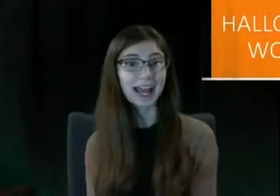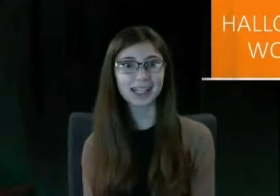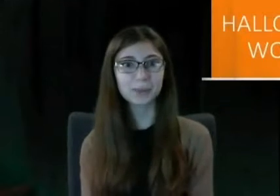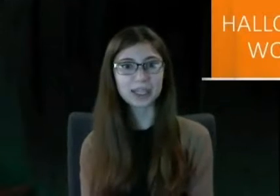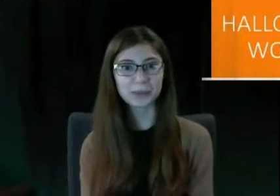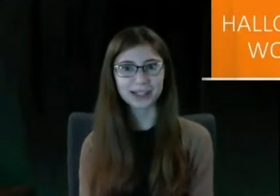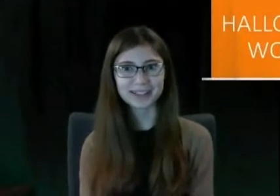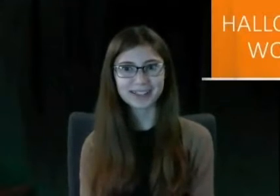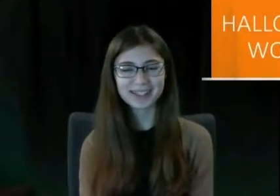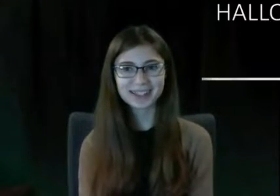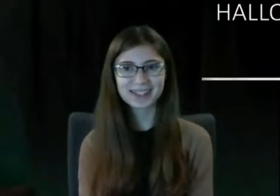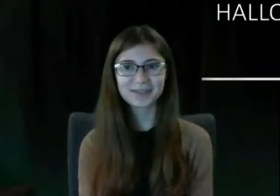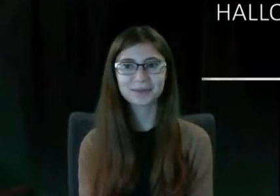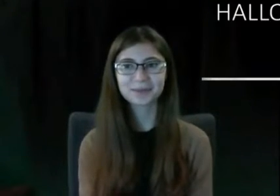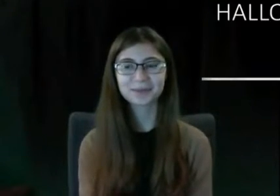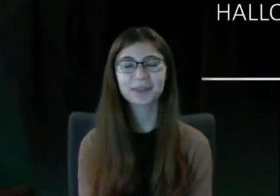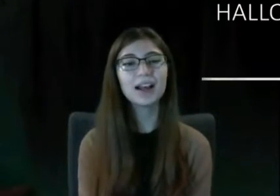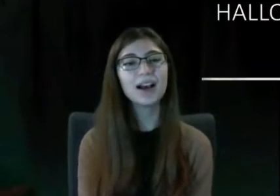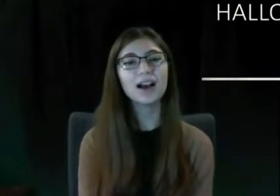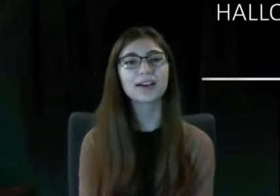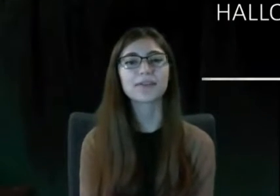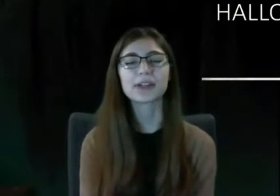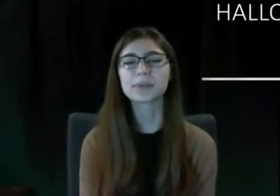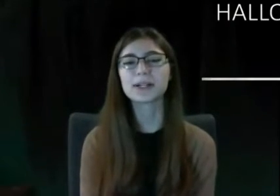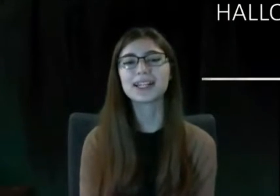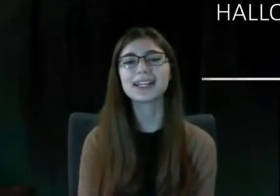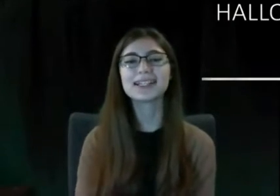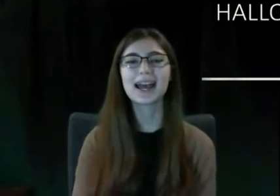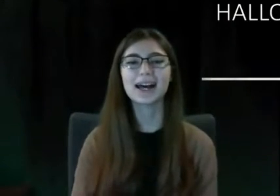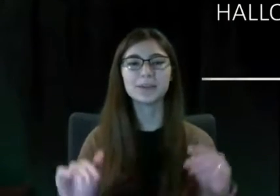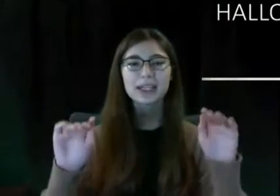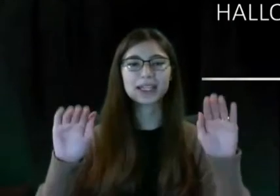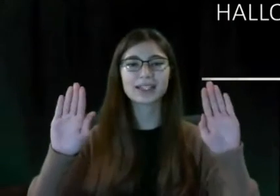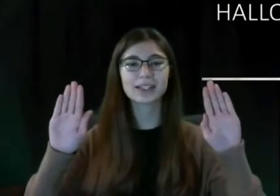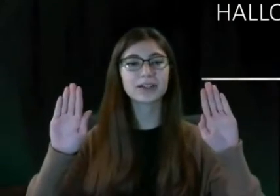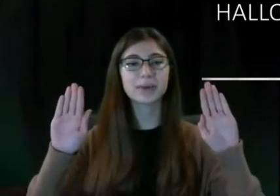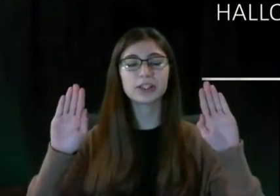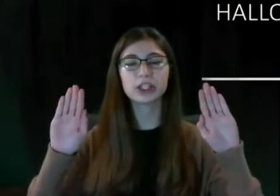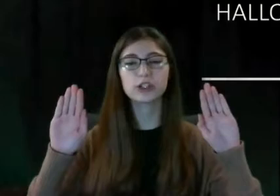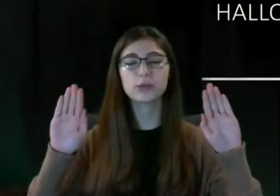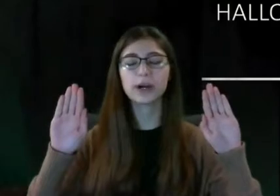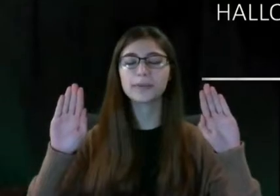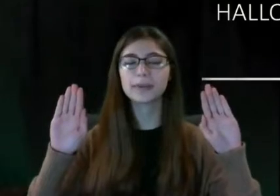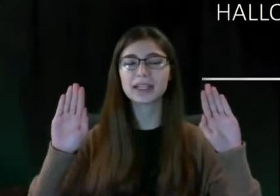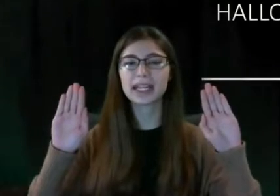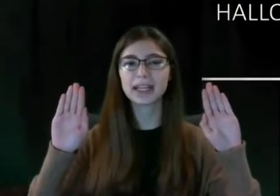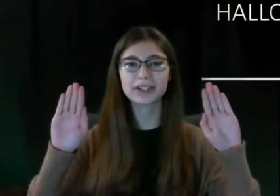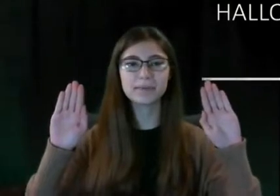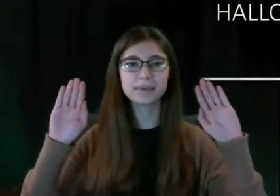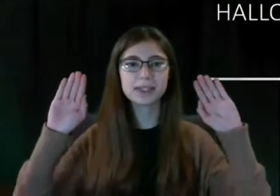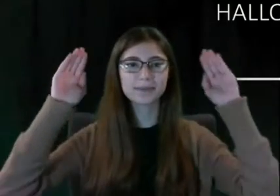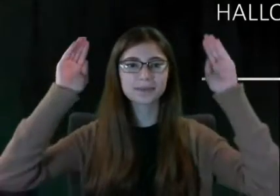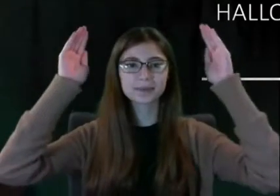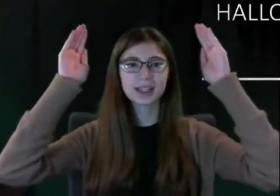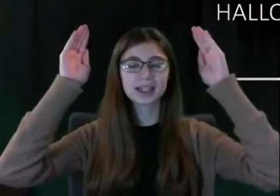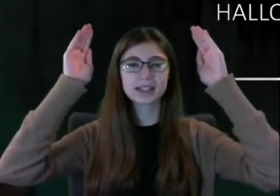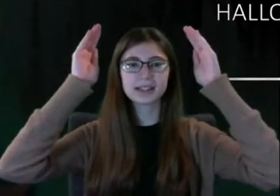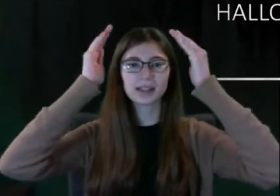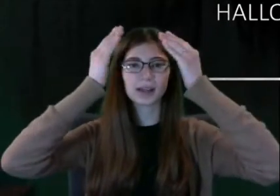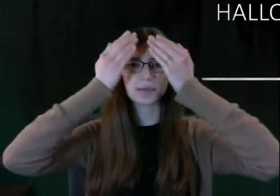Halloween words. Our first word is Halloween. You're going to make 2 open B hand shapes. And these are going to come down